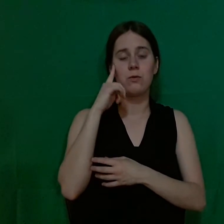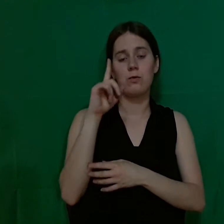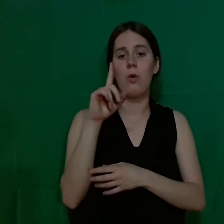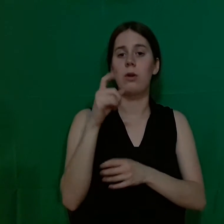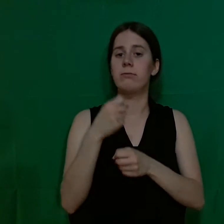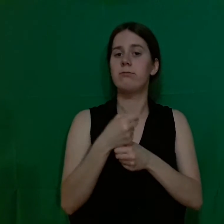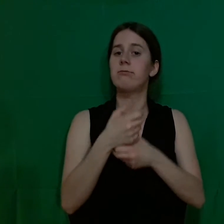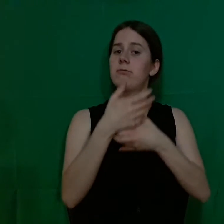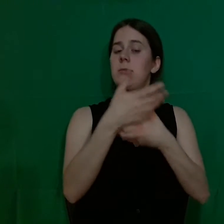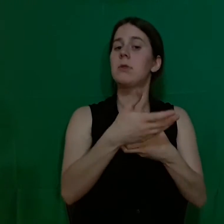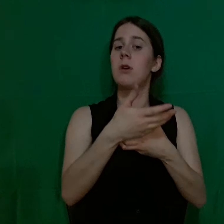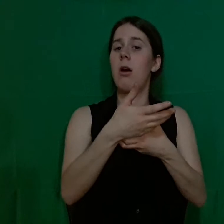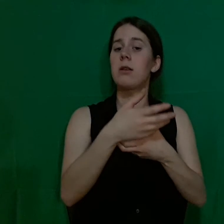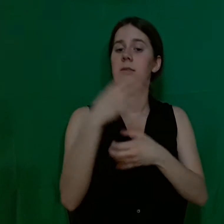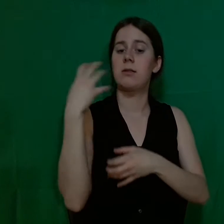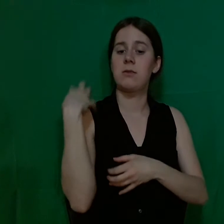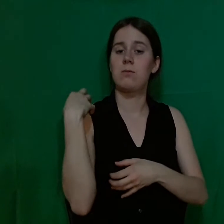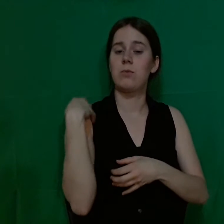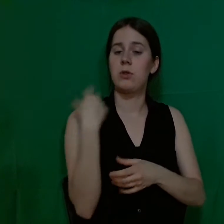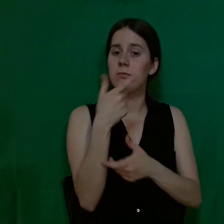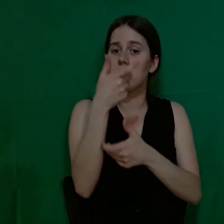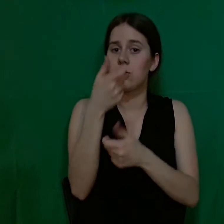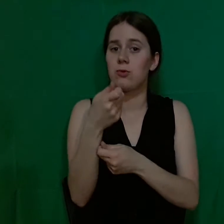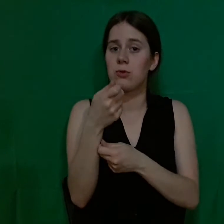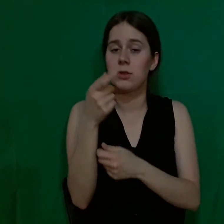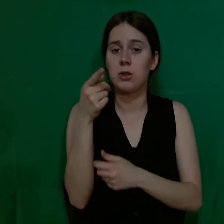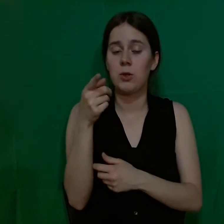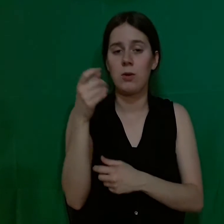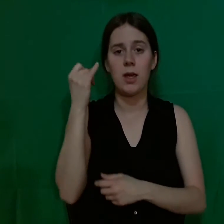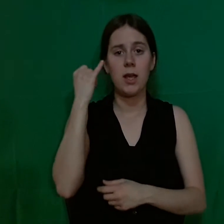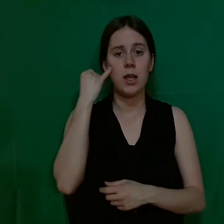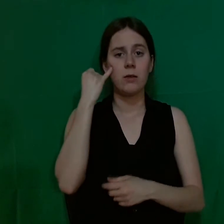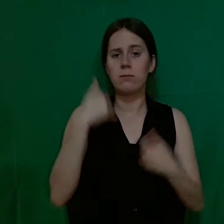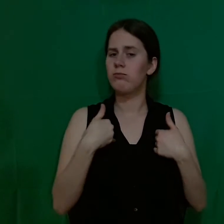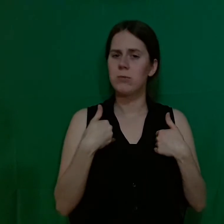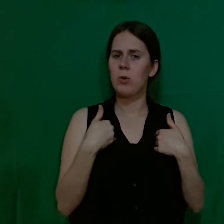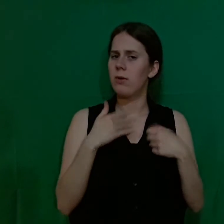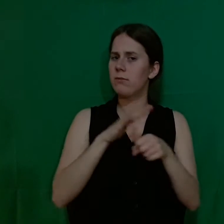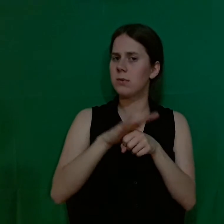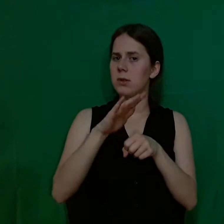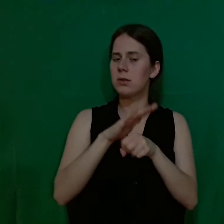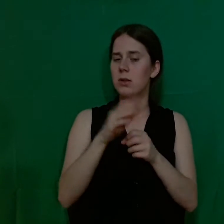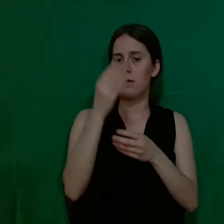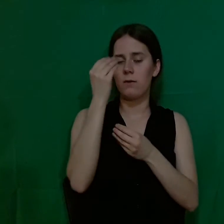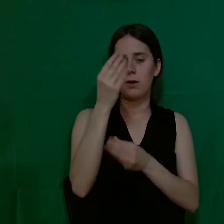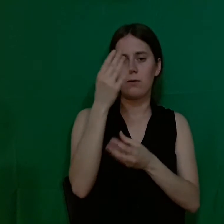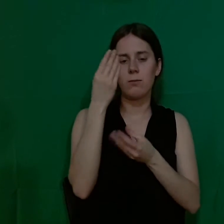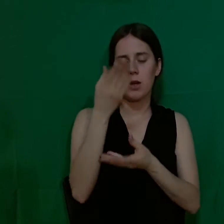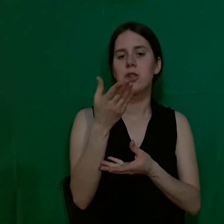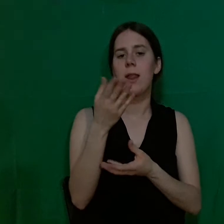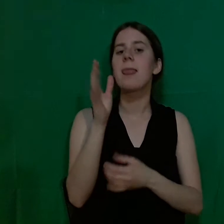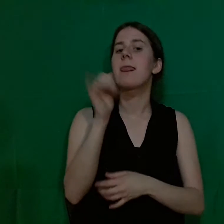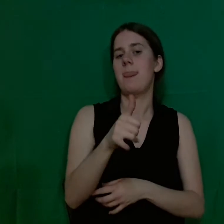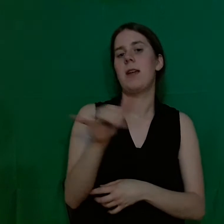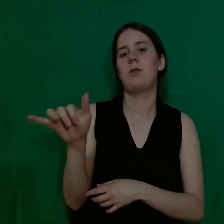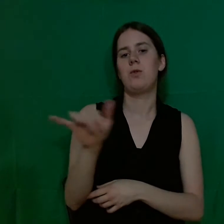offer. Too little information is also a problem. But you